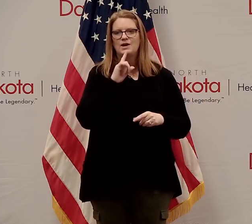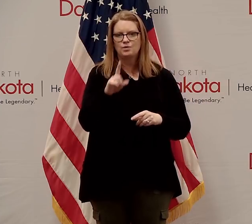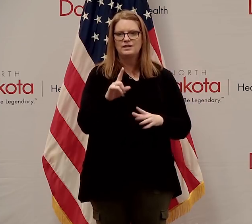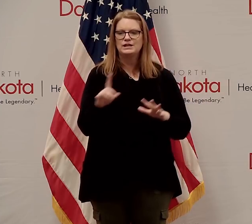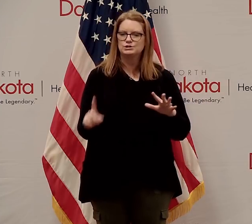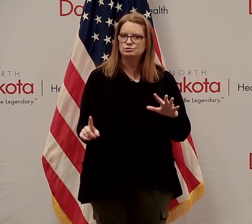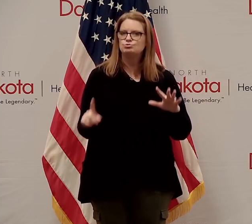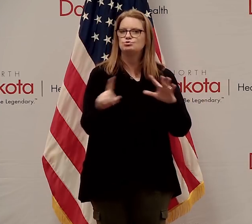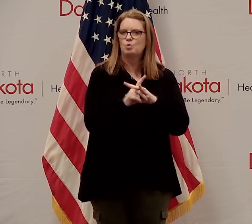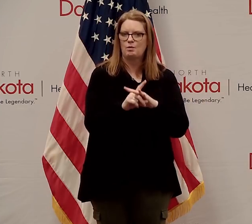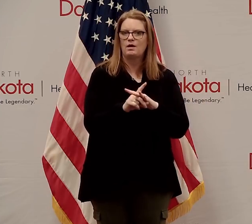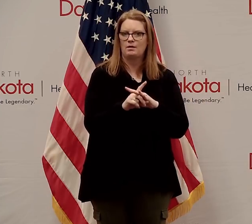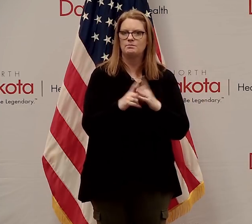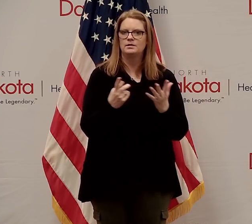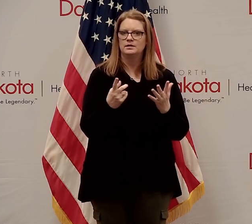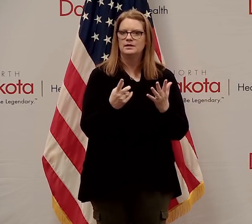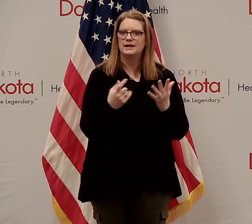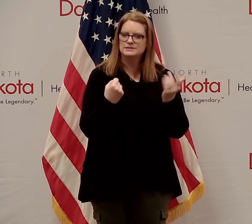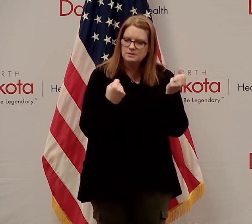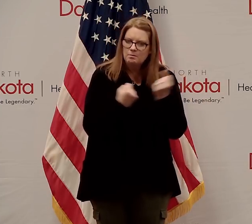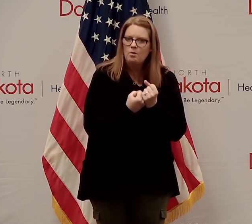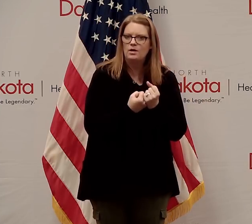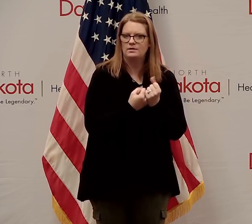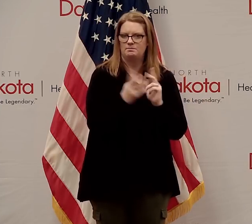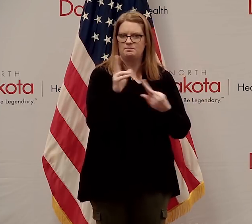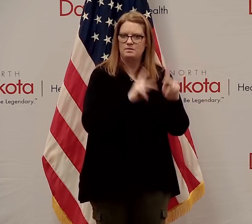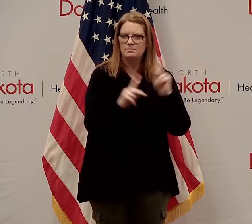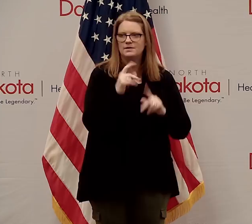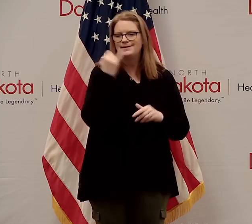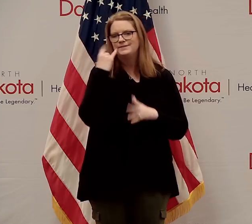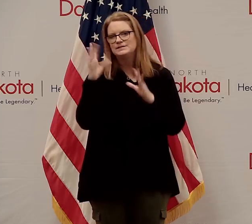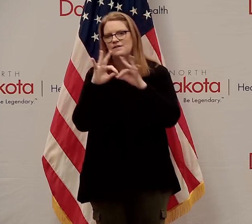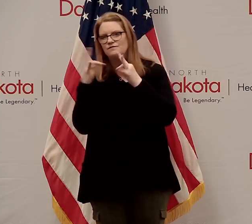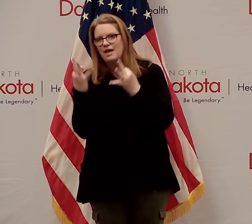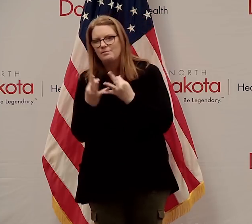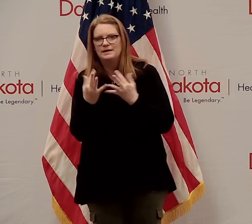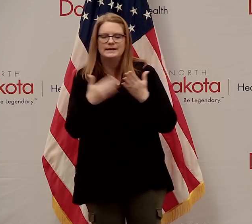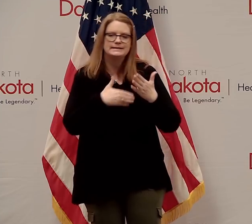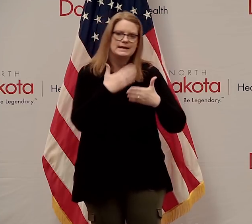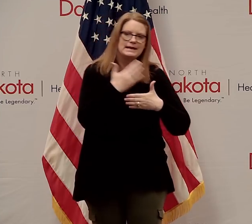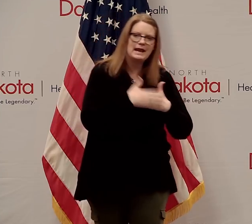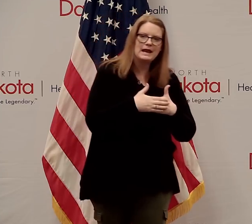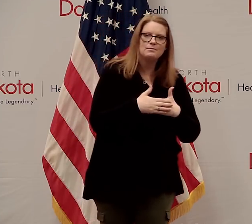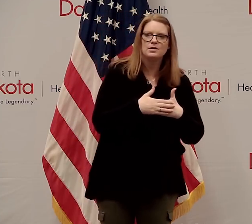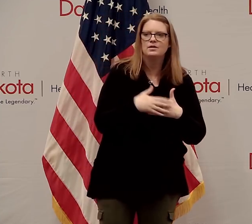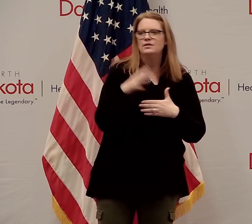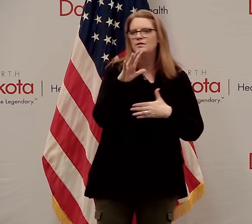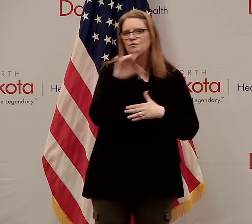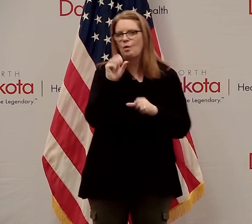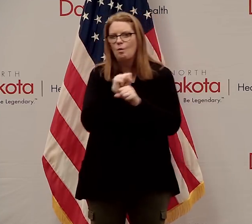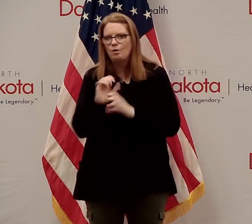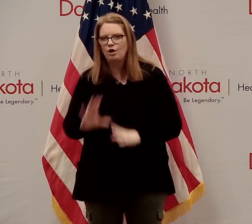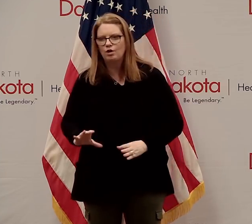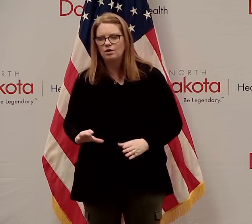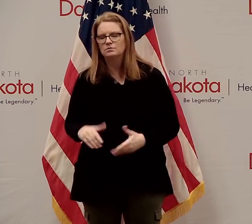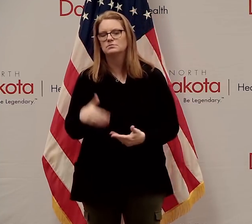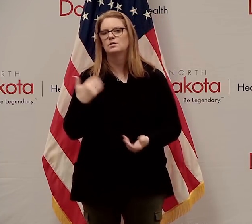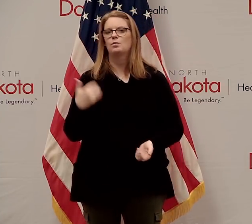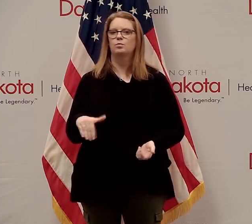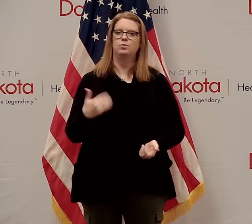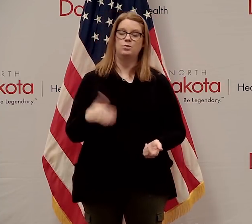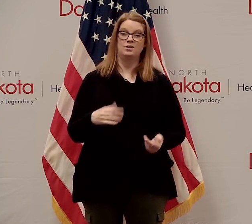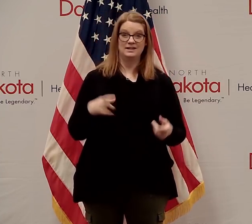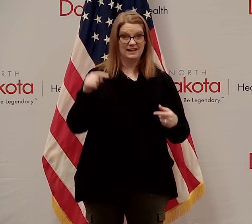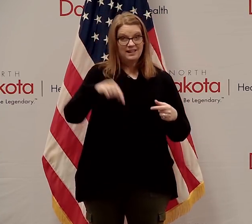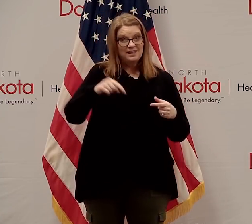up for somebody else, whether that's a family member, whether it's a neighbor, whether it's for a coworker. There's a lot of people that during